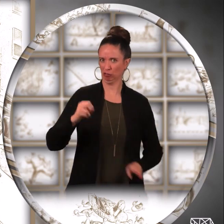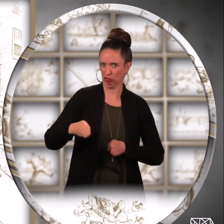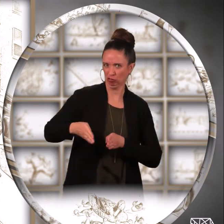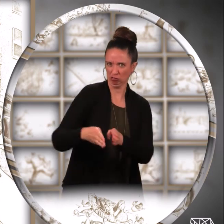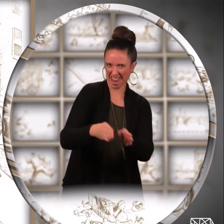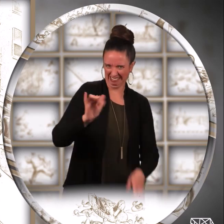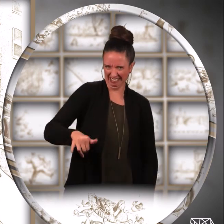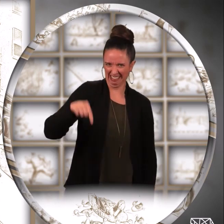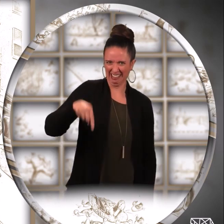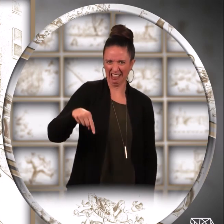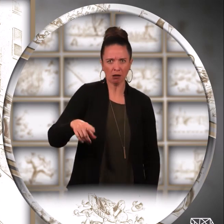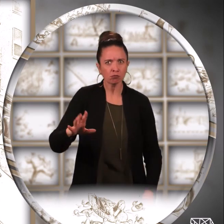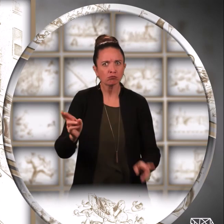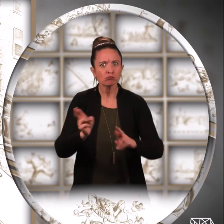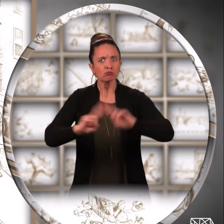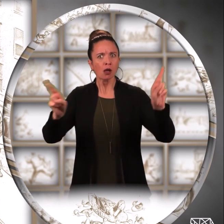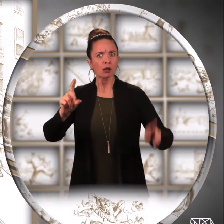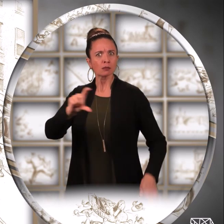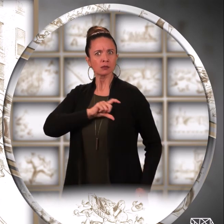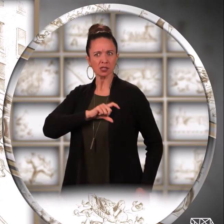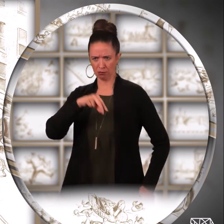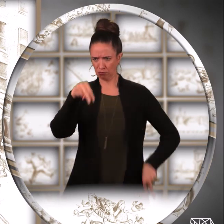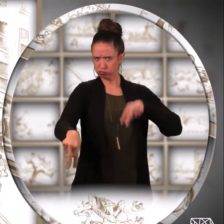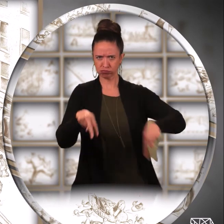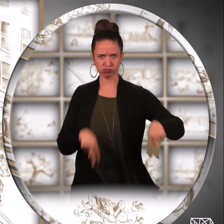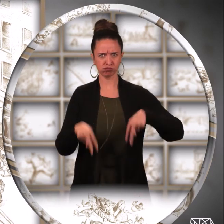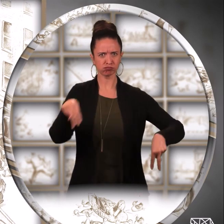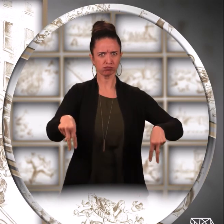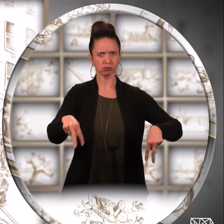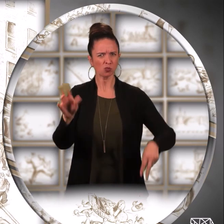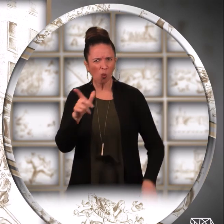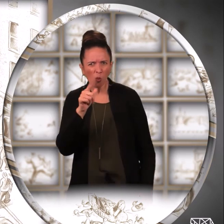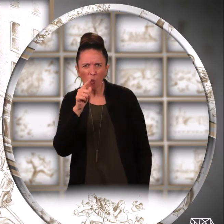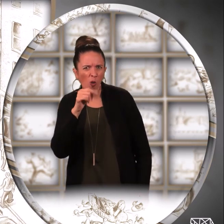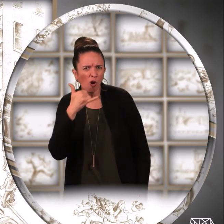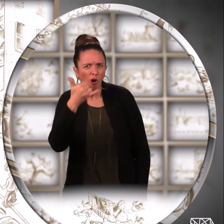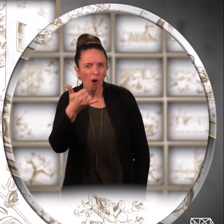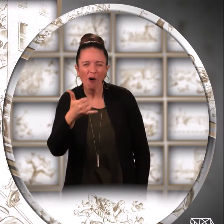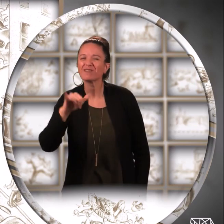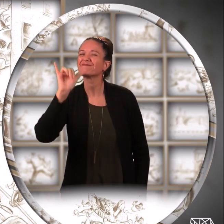that Clancy had sent from headquarters.